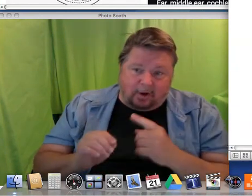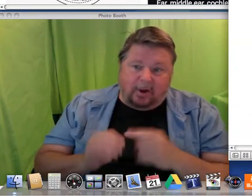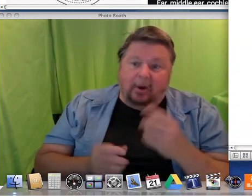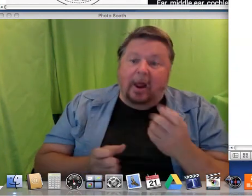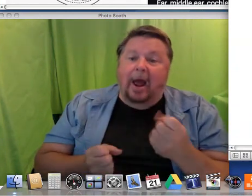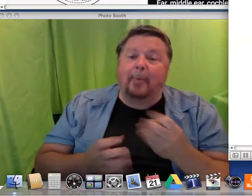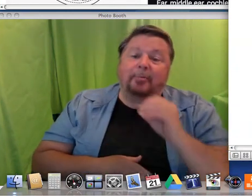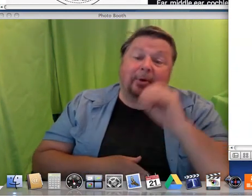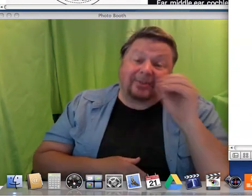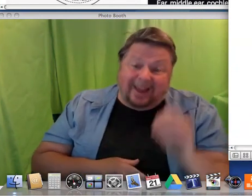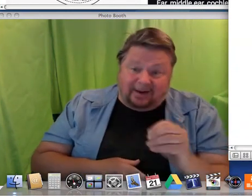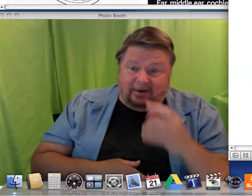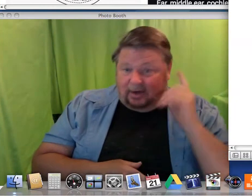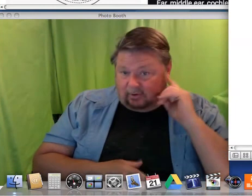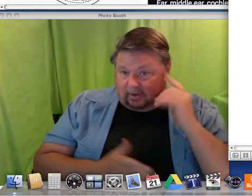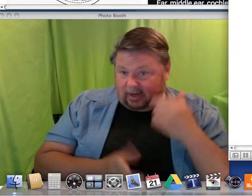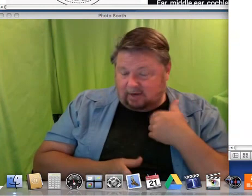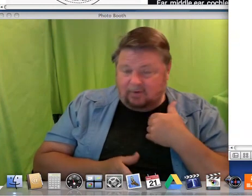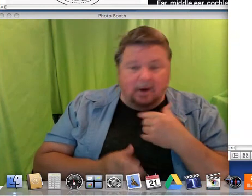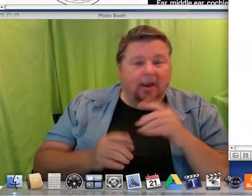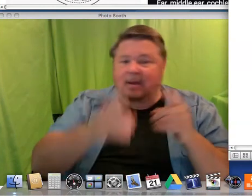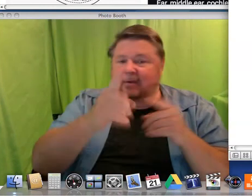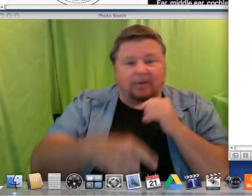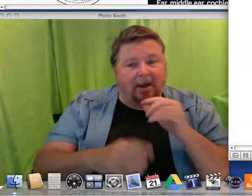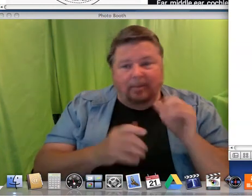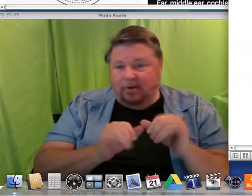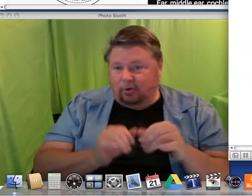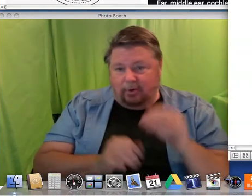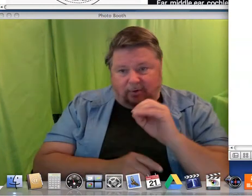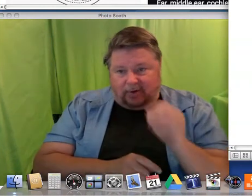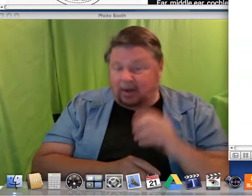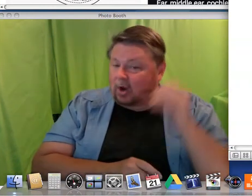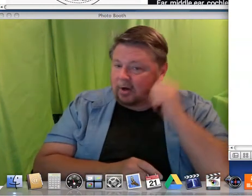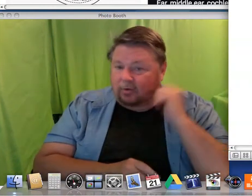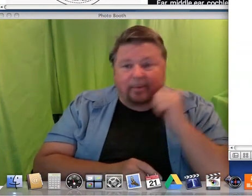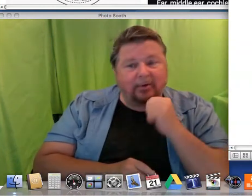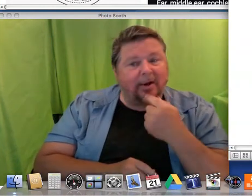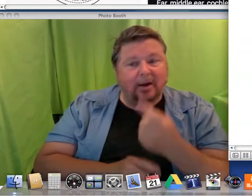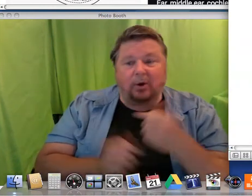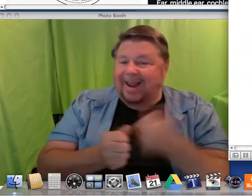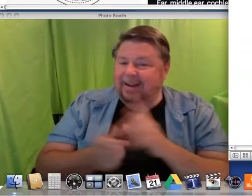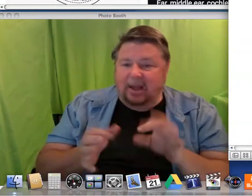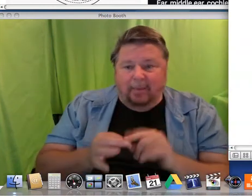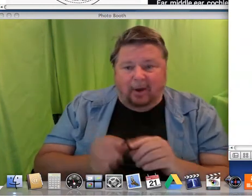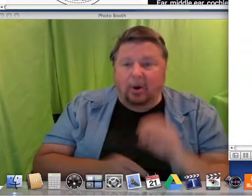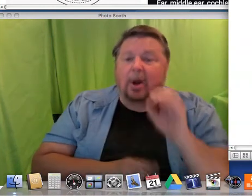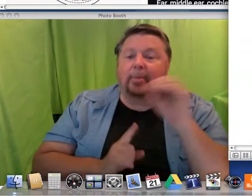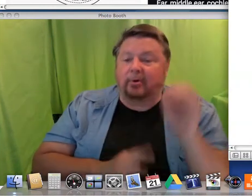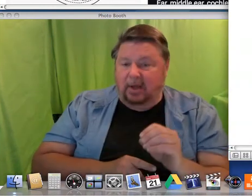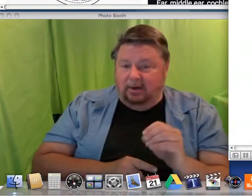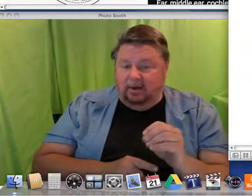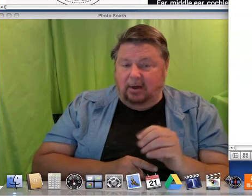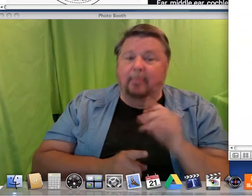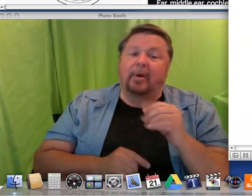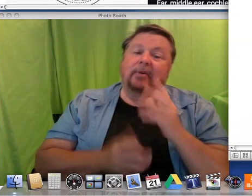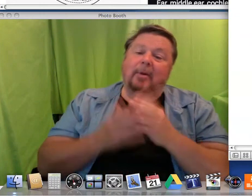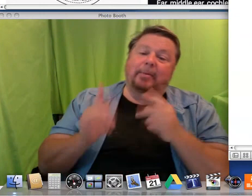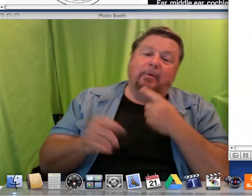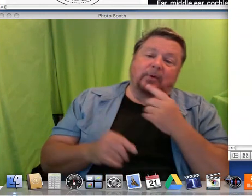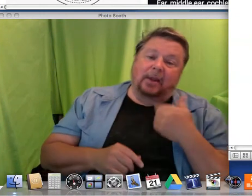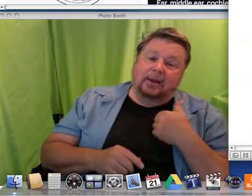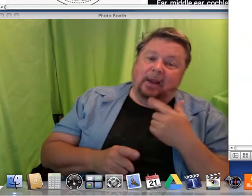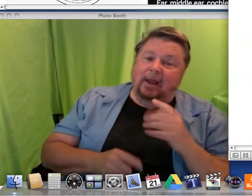talk about how much percent hearing they have. This does not measure percent. An audiogram does not tell you anything about percent. But some